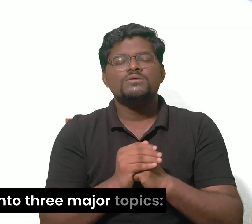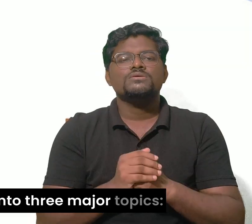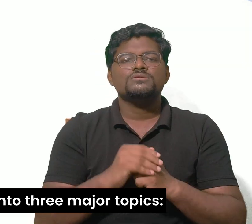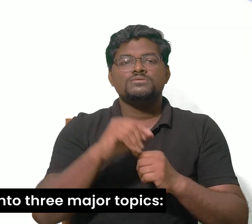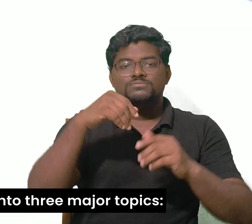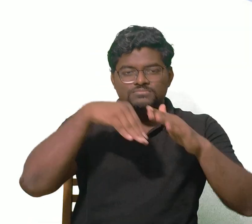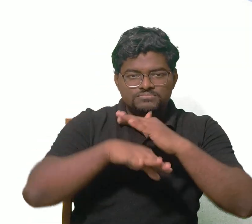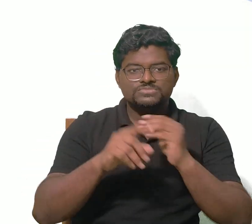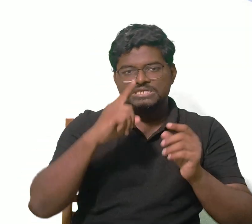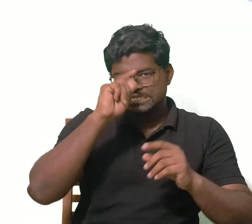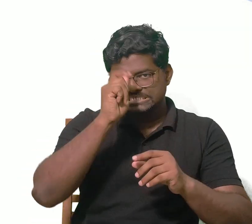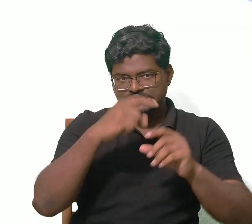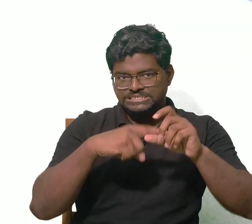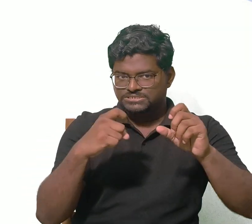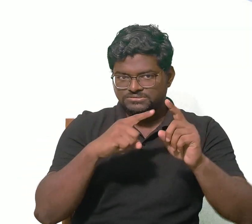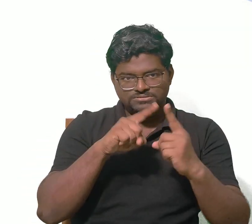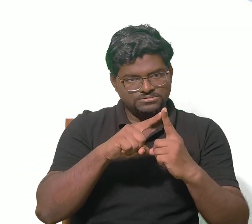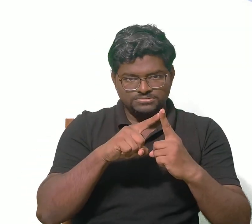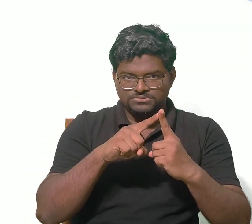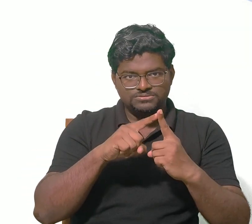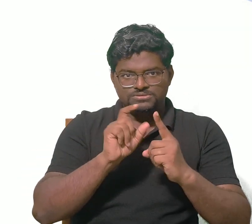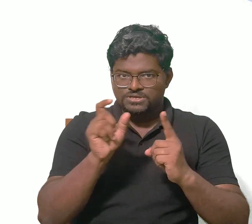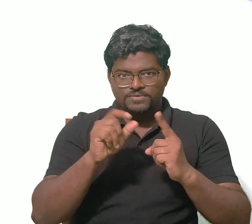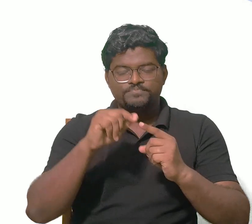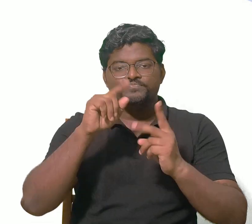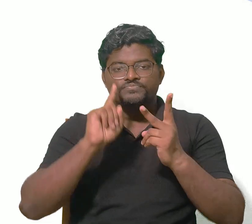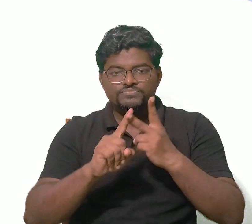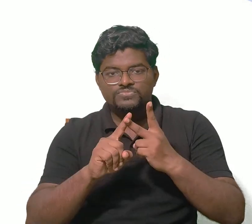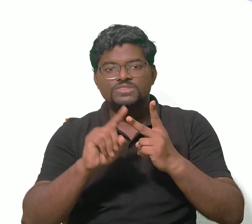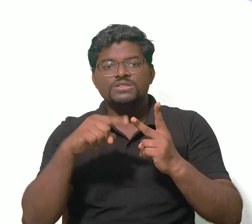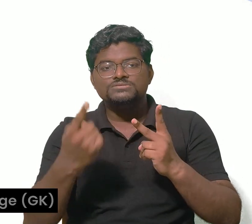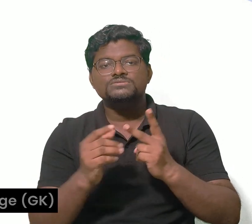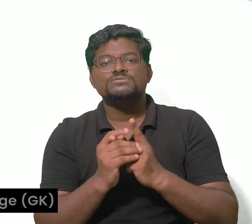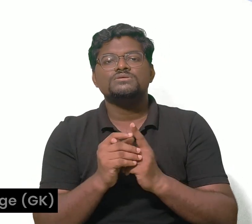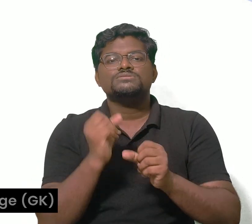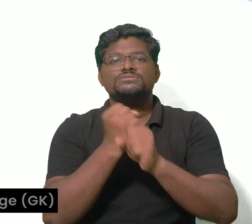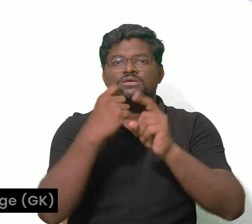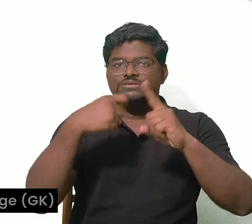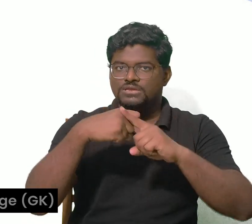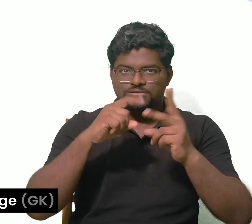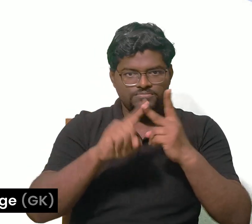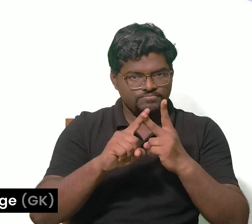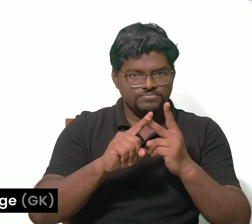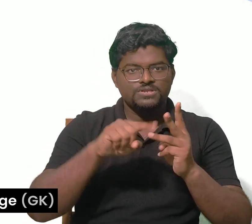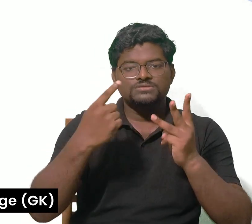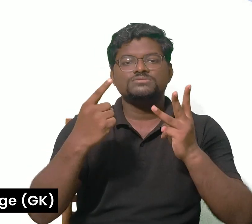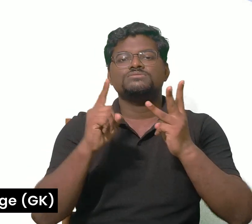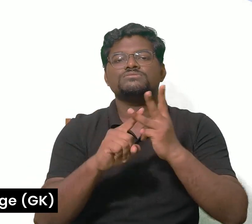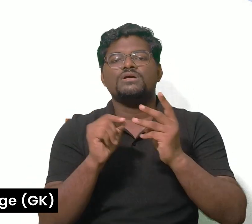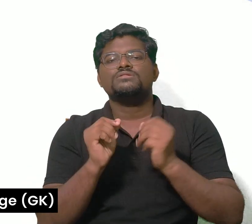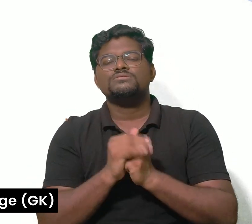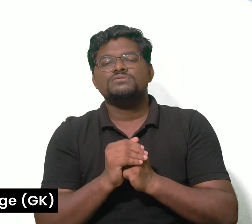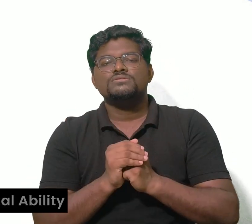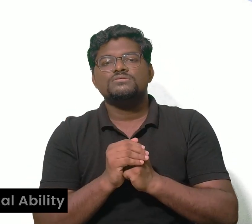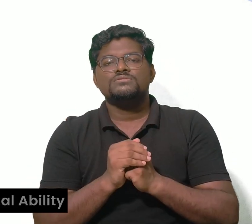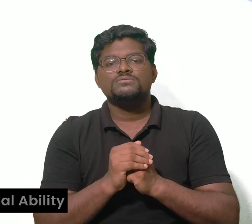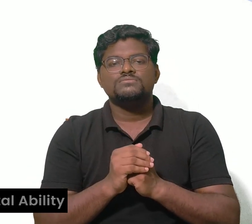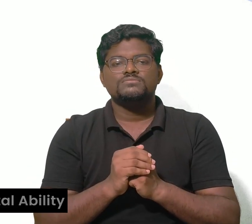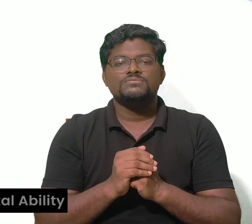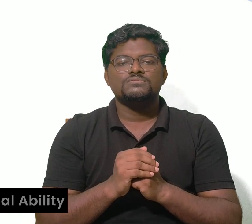topic. First one is English, and next one is GK, and the third one